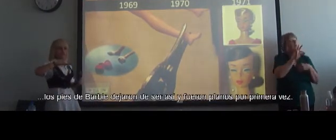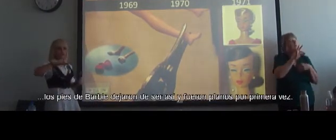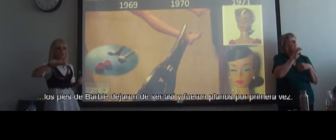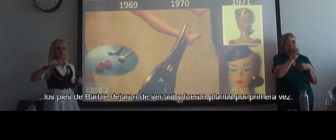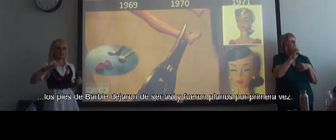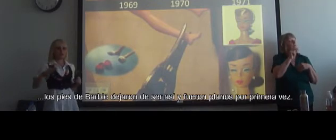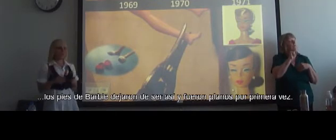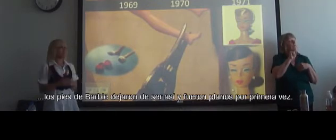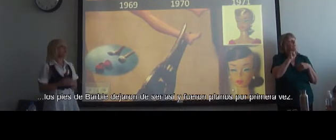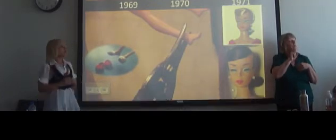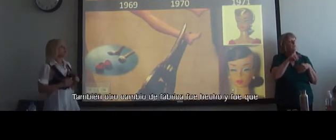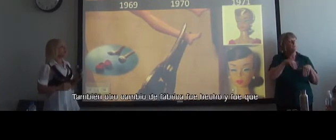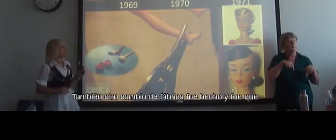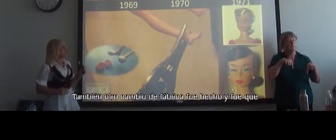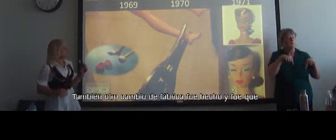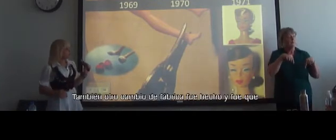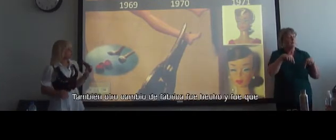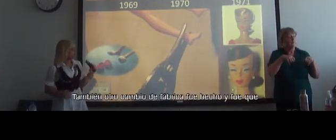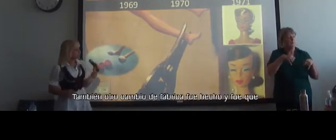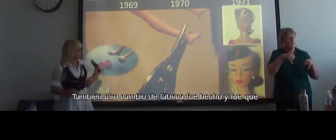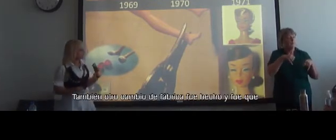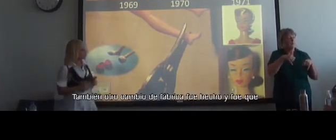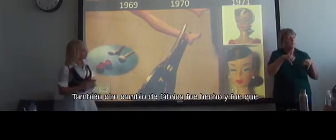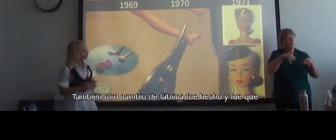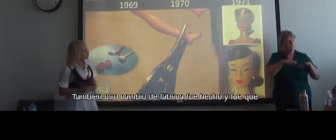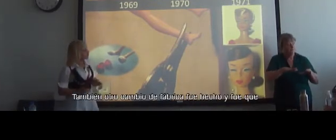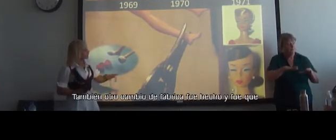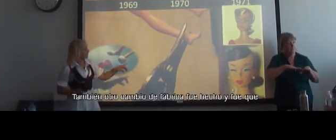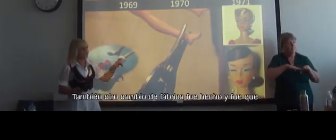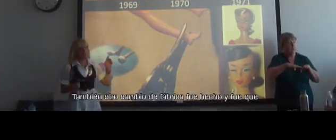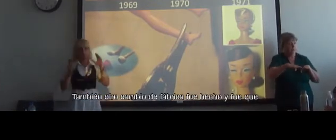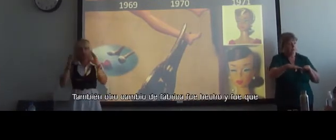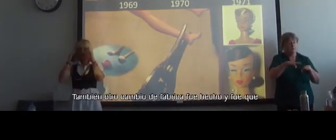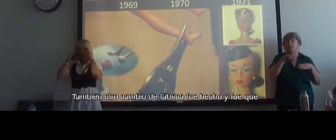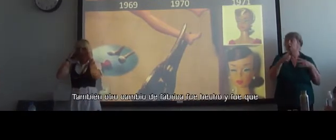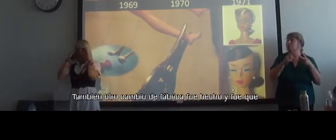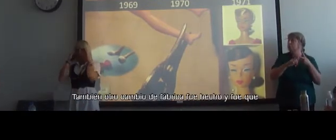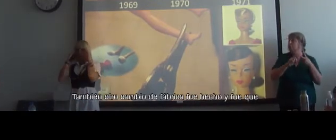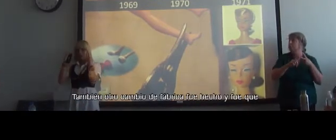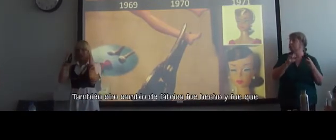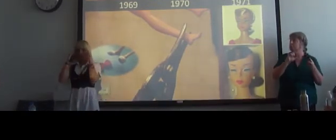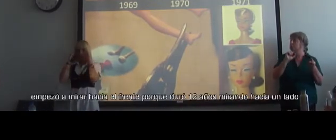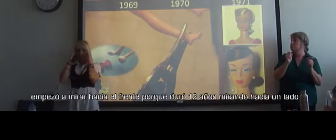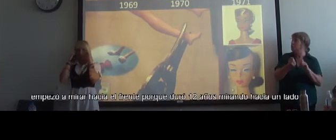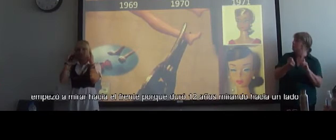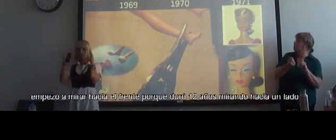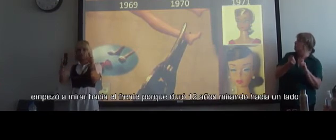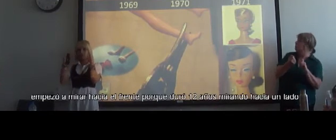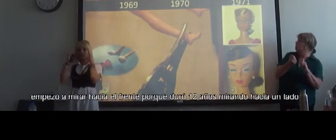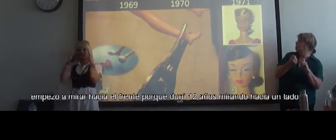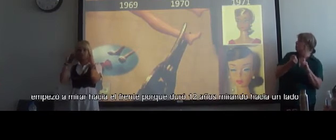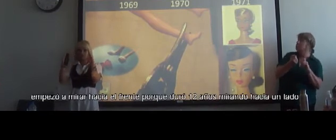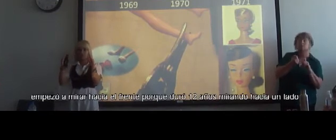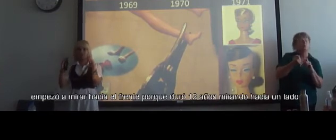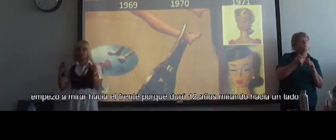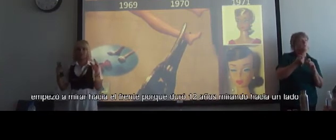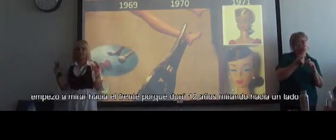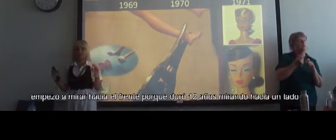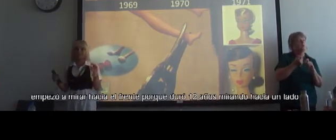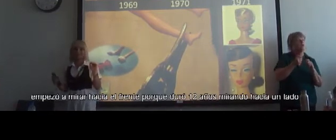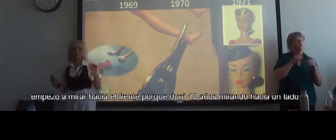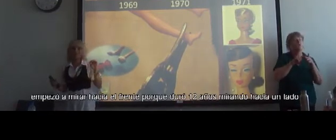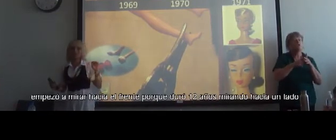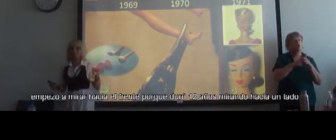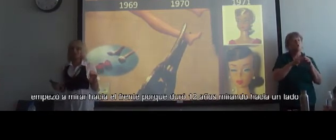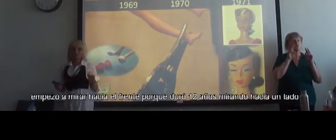were flat for the first time. Also, another factory change was made, and it was that she started looking to the front,